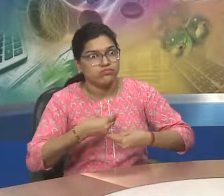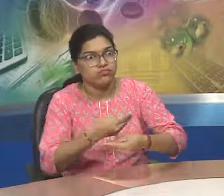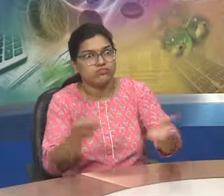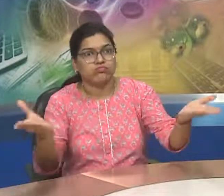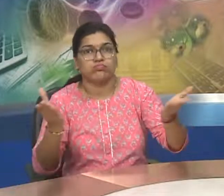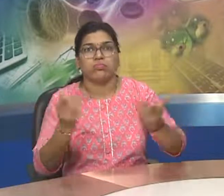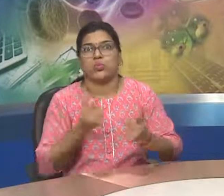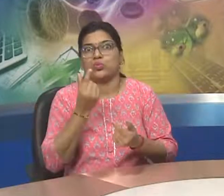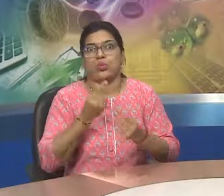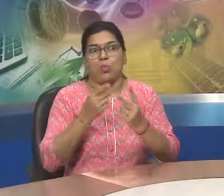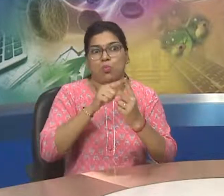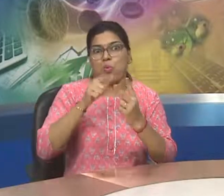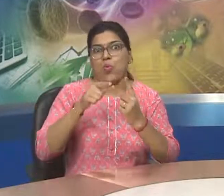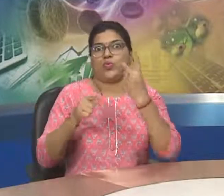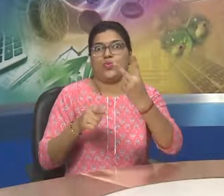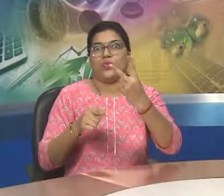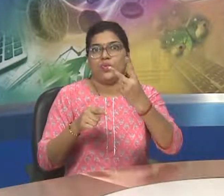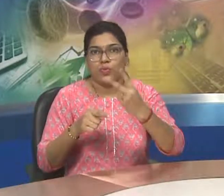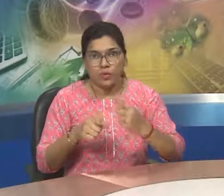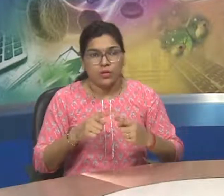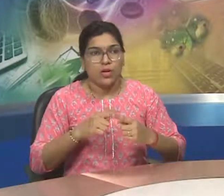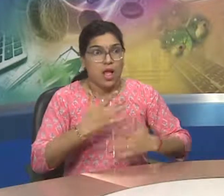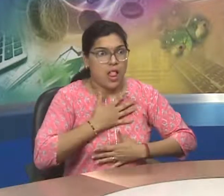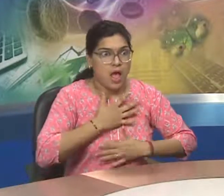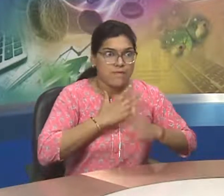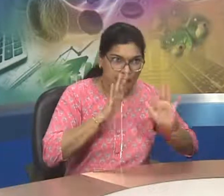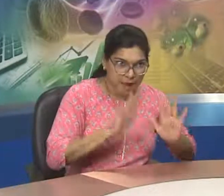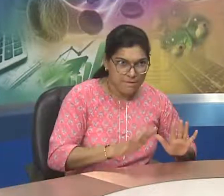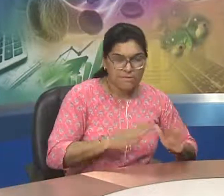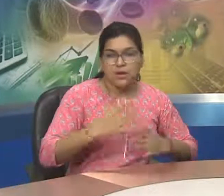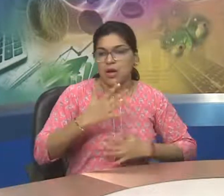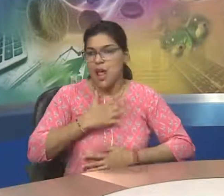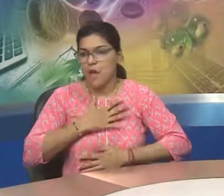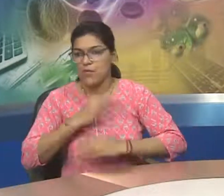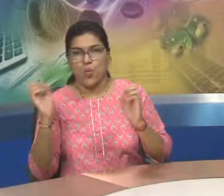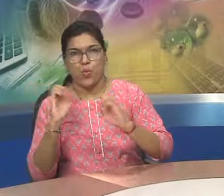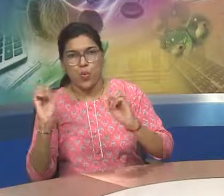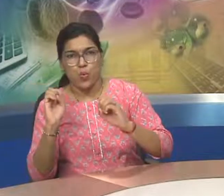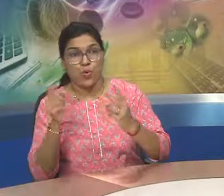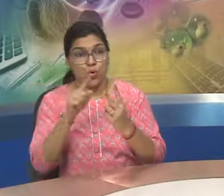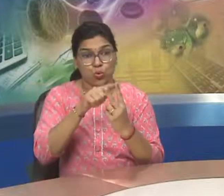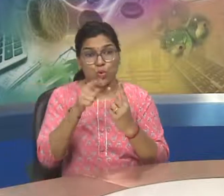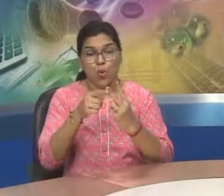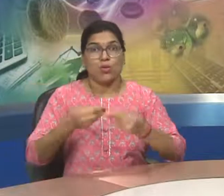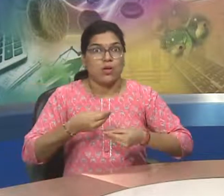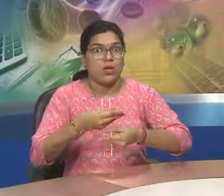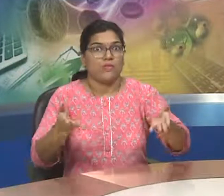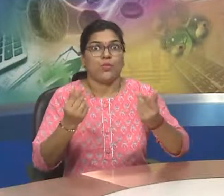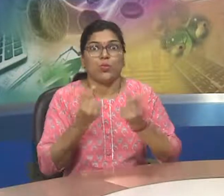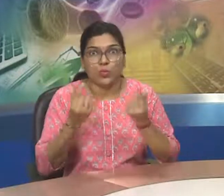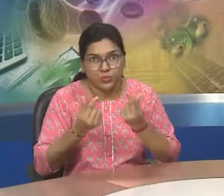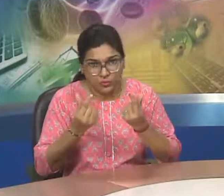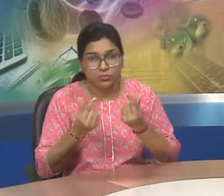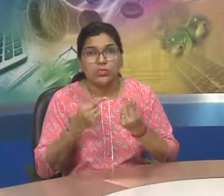Living organisms, therefore, need both abiotic and